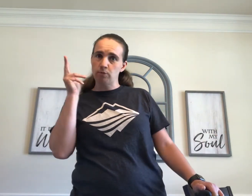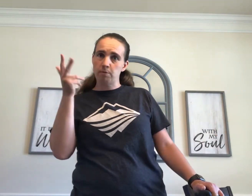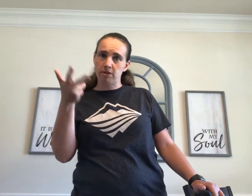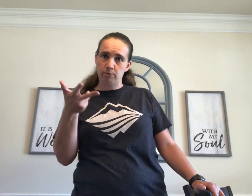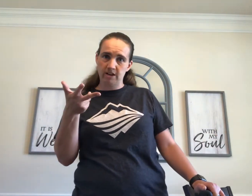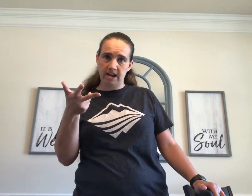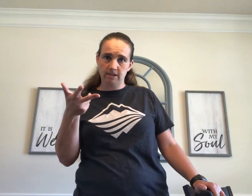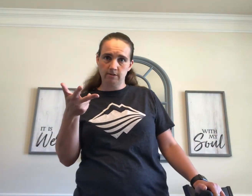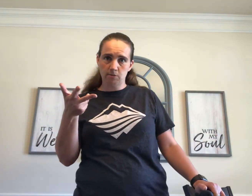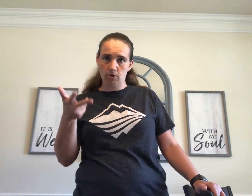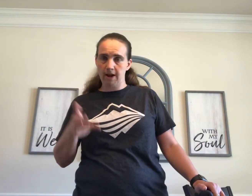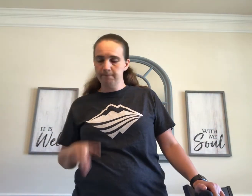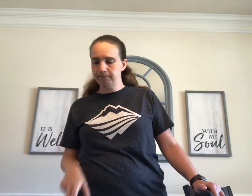be 3 days, okay?